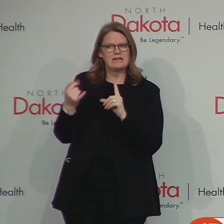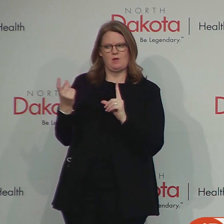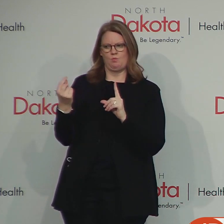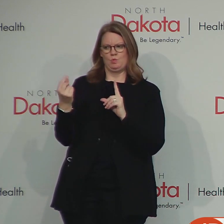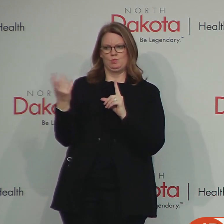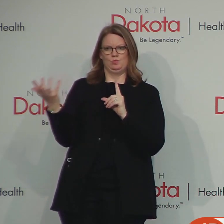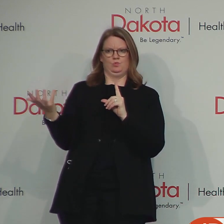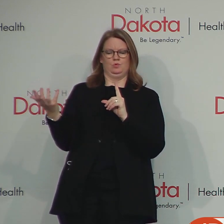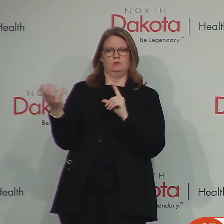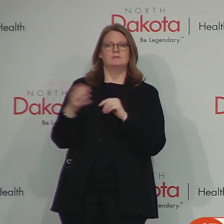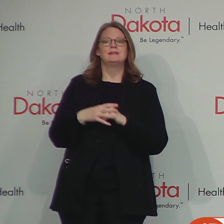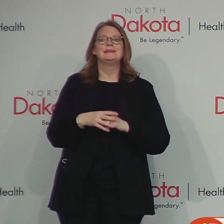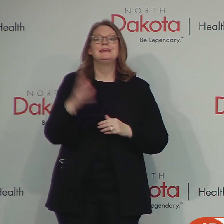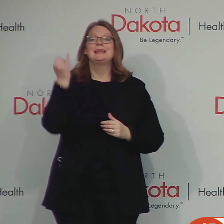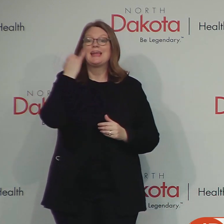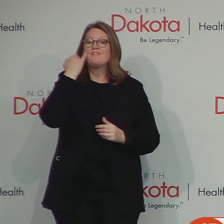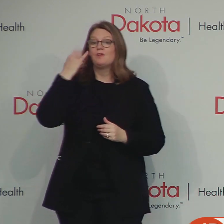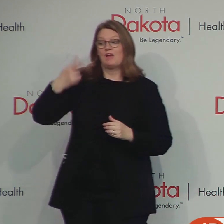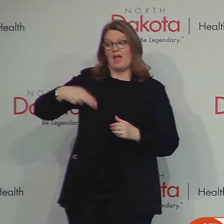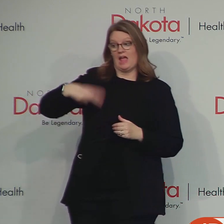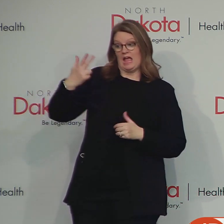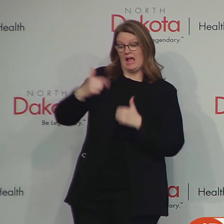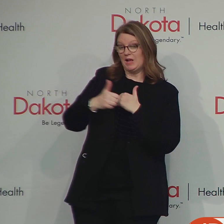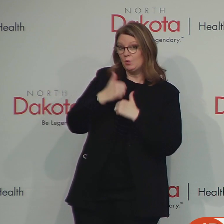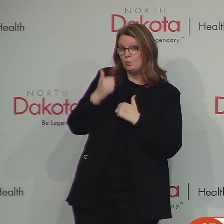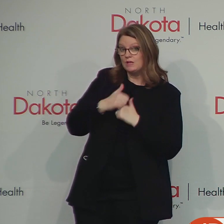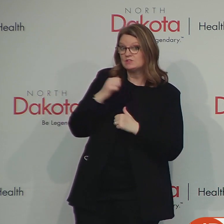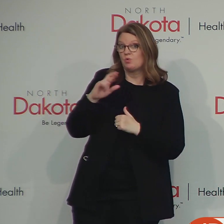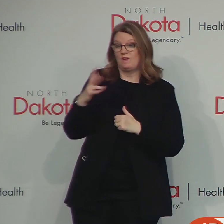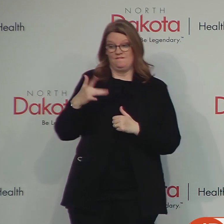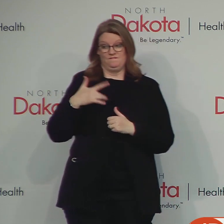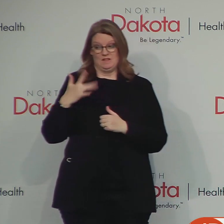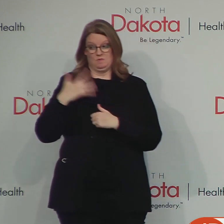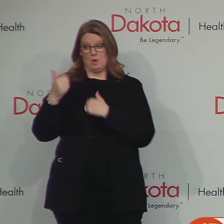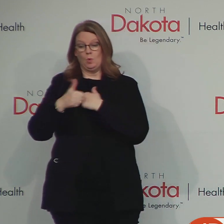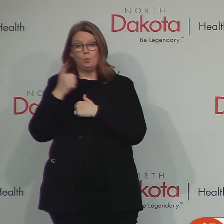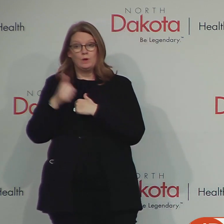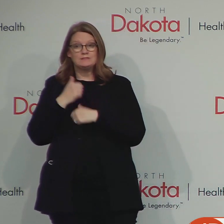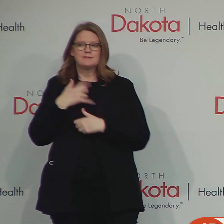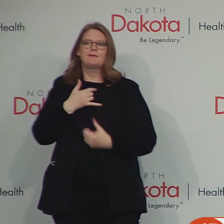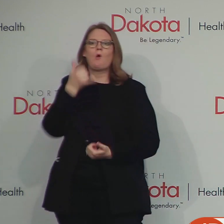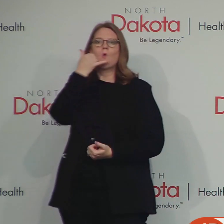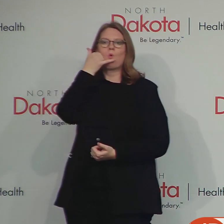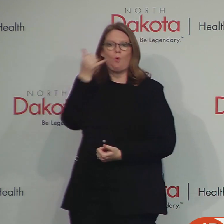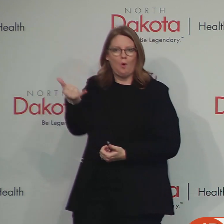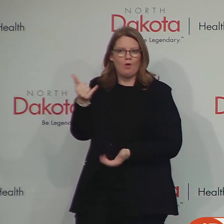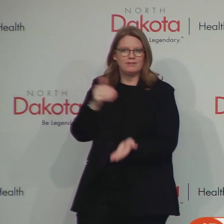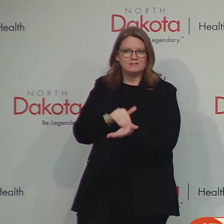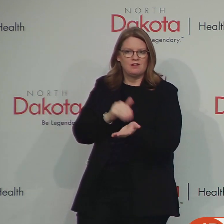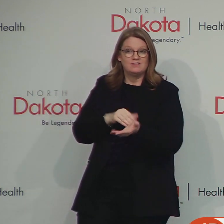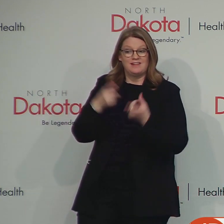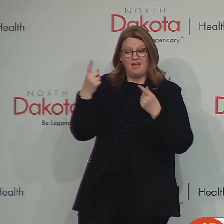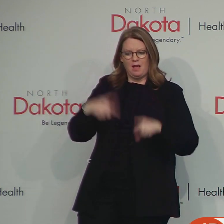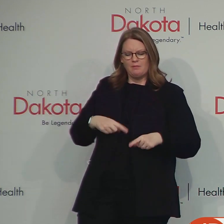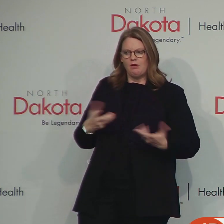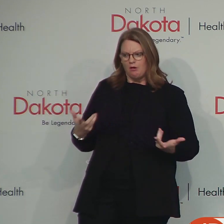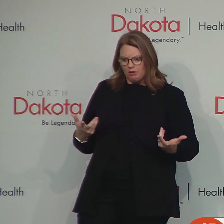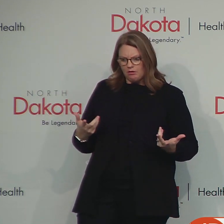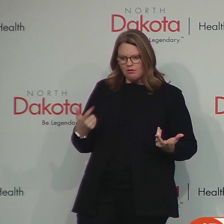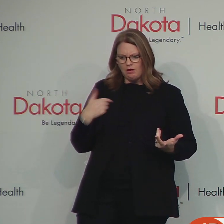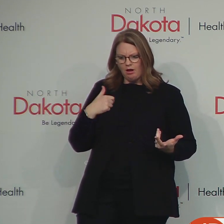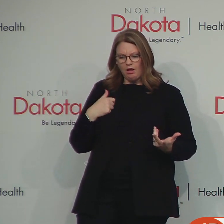want at-risk patients, or those who think they may be at risk, to speak with a healthcare provider if they've tested positive for